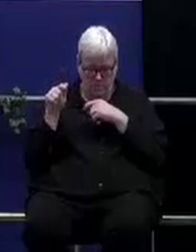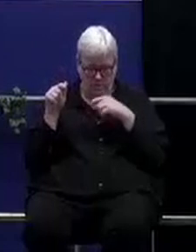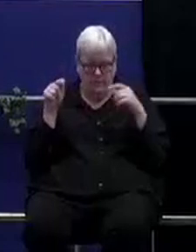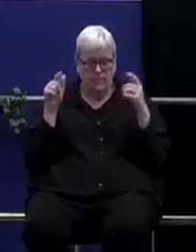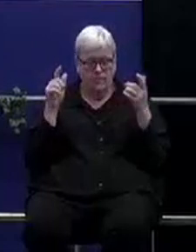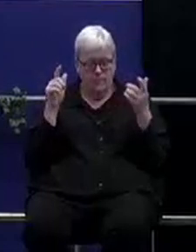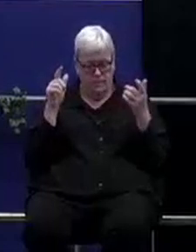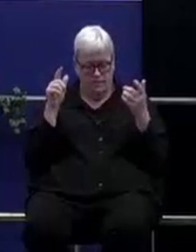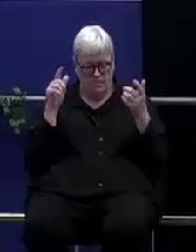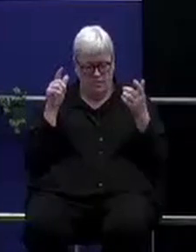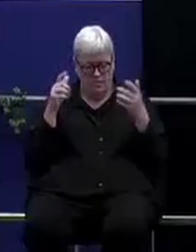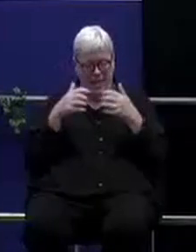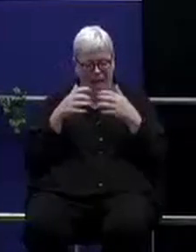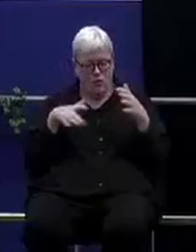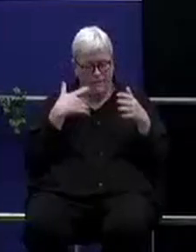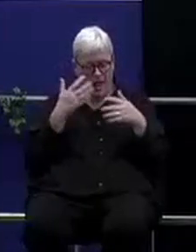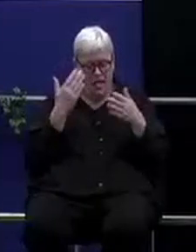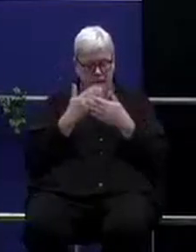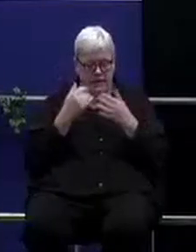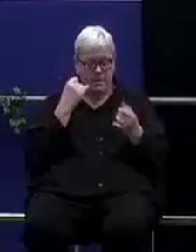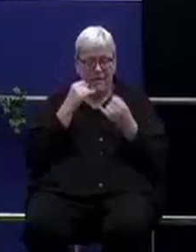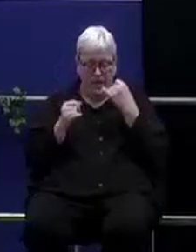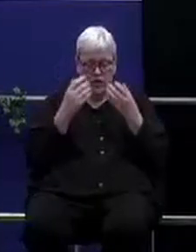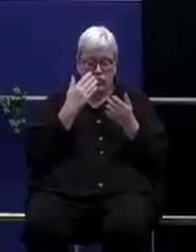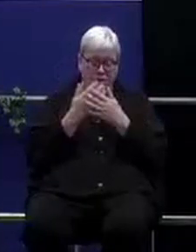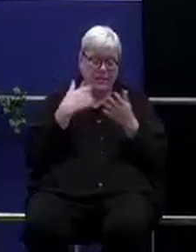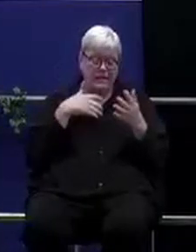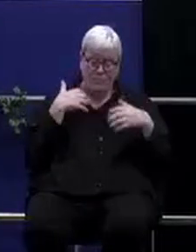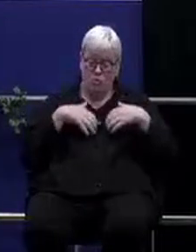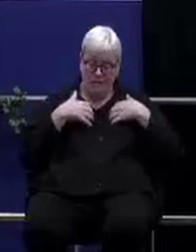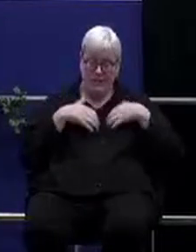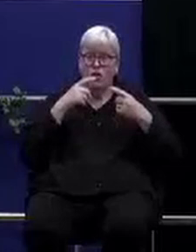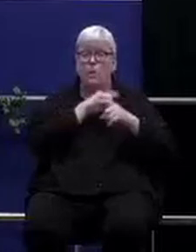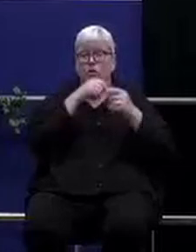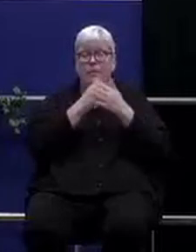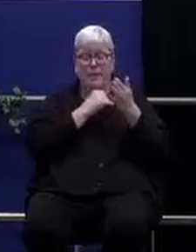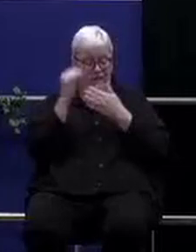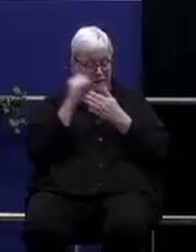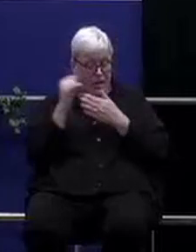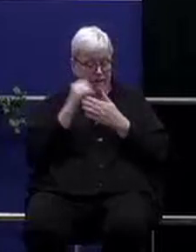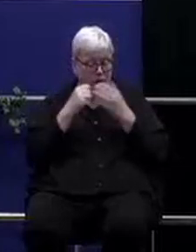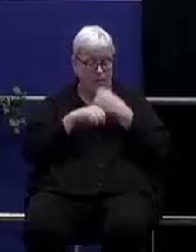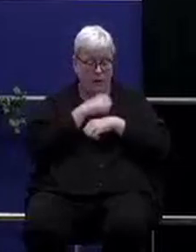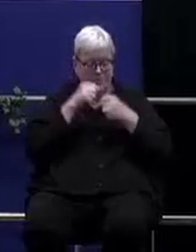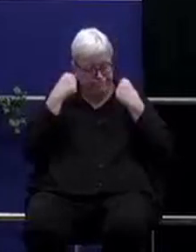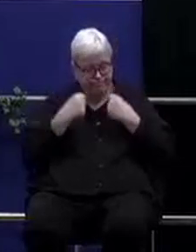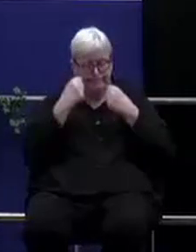podcast, How to Fail. Yeah. And so I know that's a big and loaded word, but I wondered if you'd share with us a couple of your